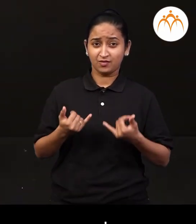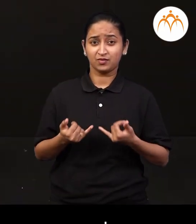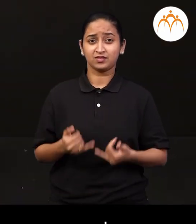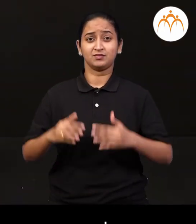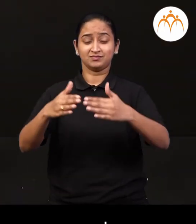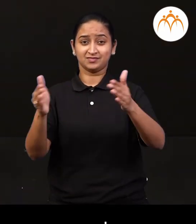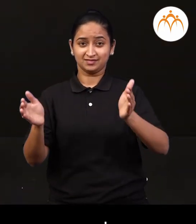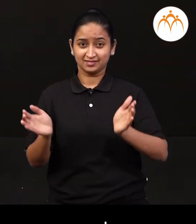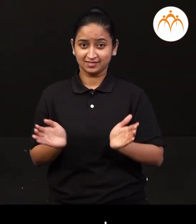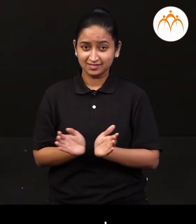a bigger vessel.